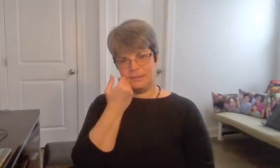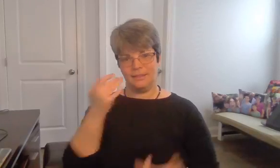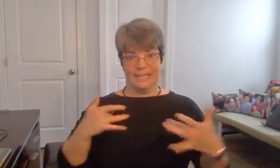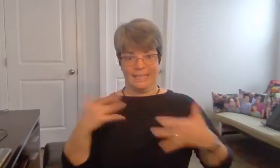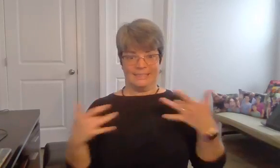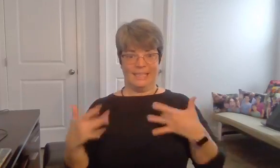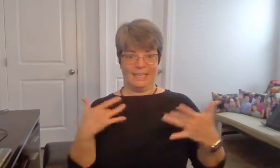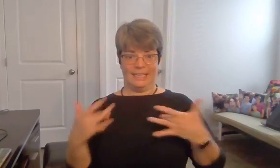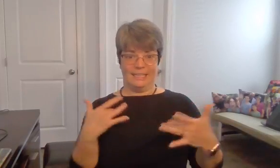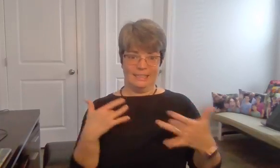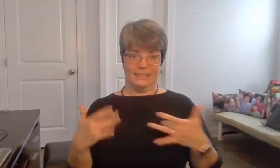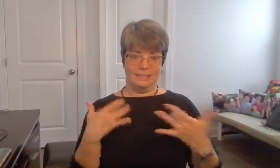excited,